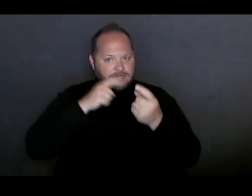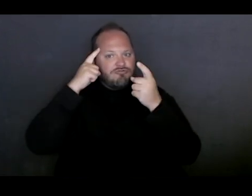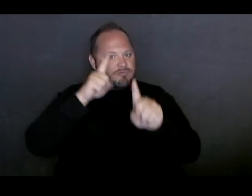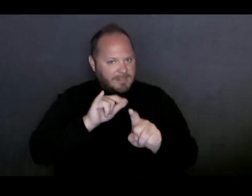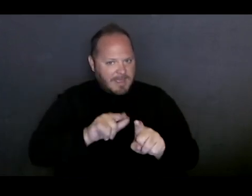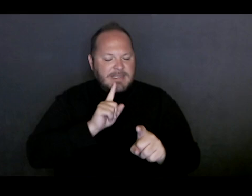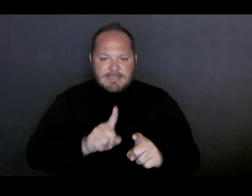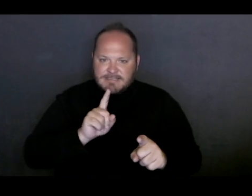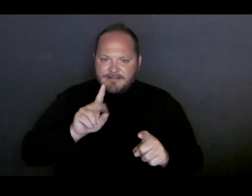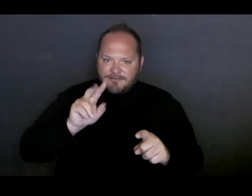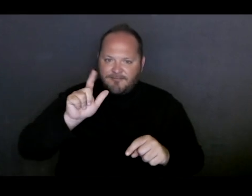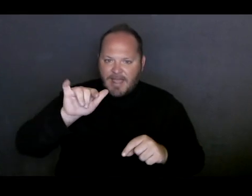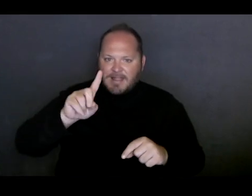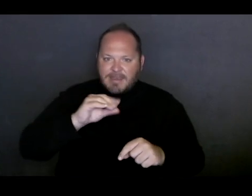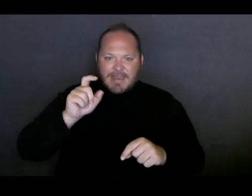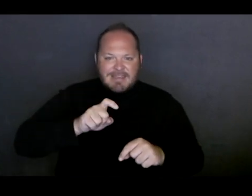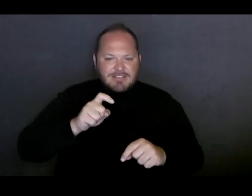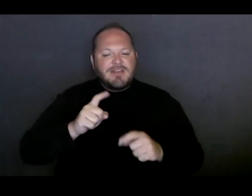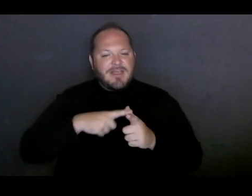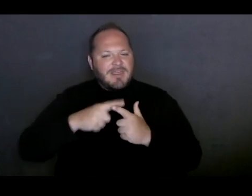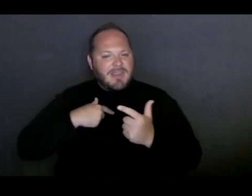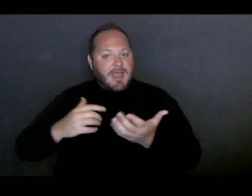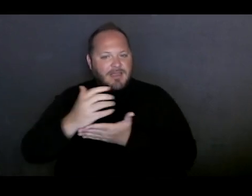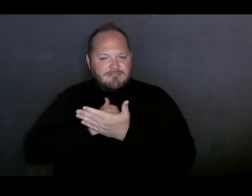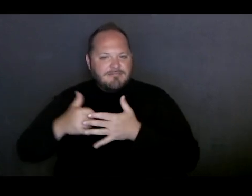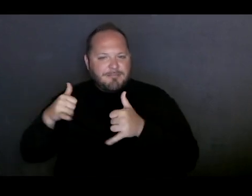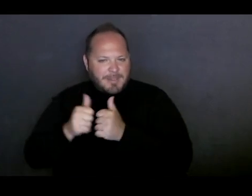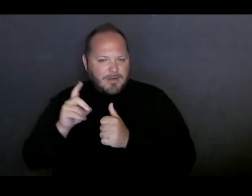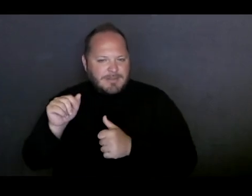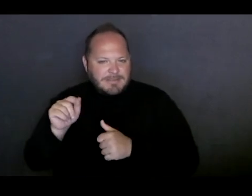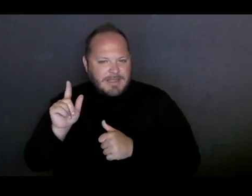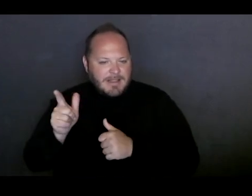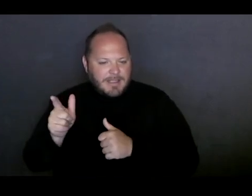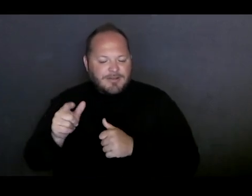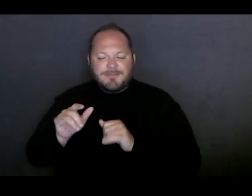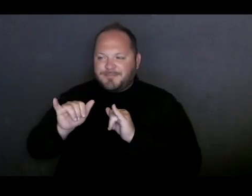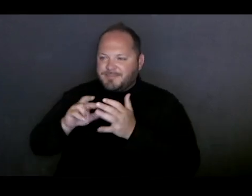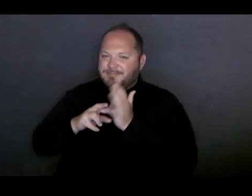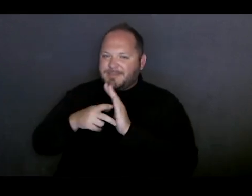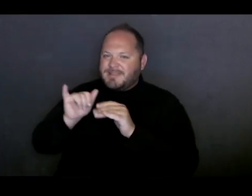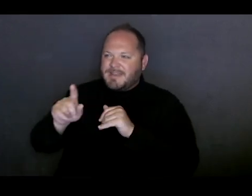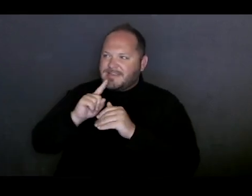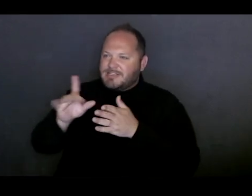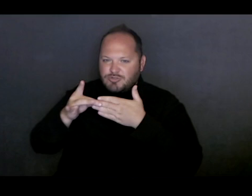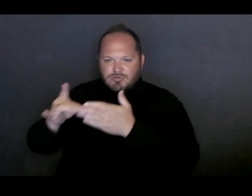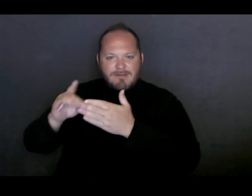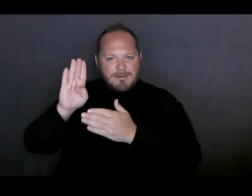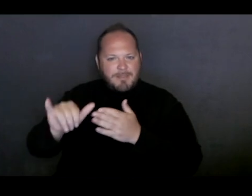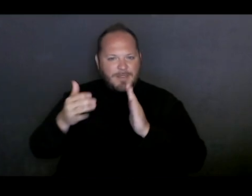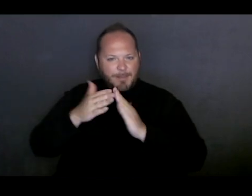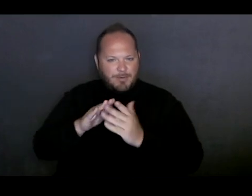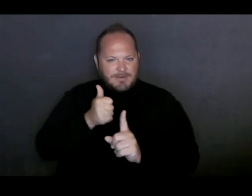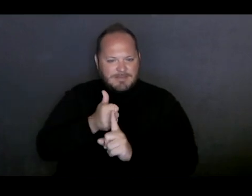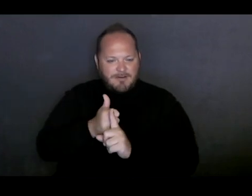later. Okay, so that's sort of informed or driven by those communities themselves, but in a way that you can